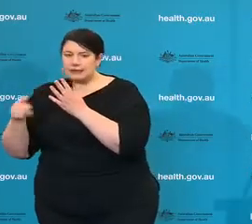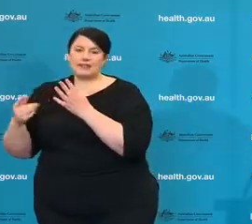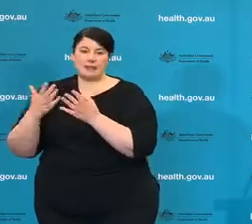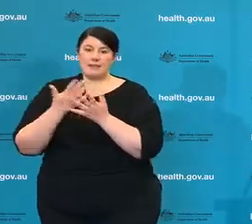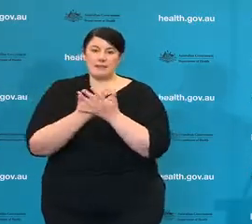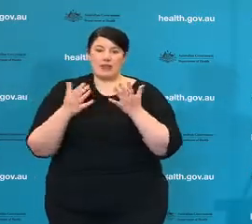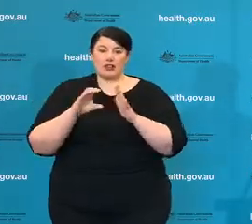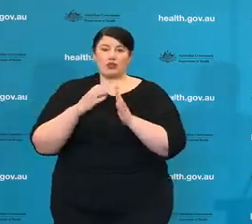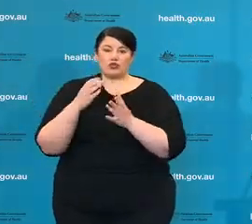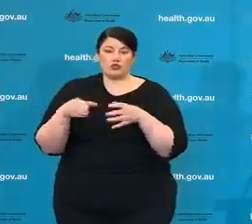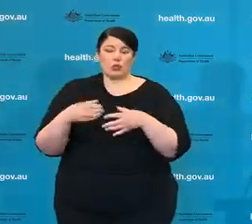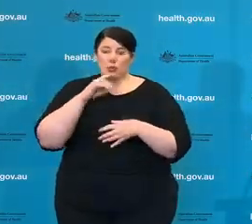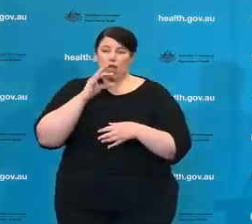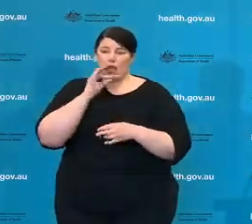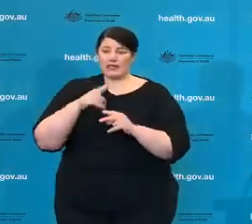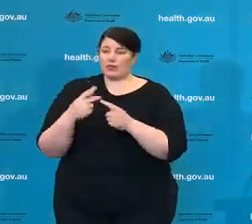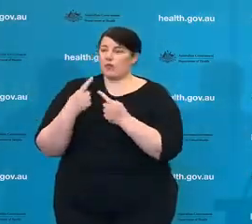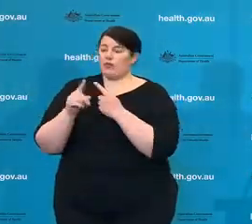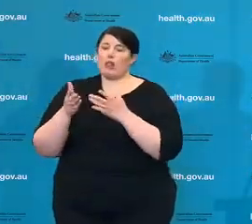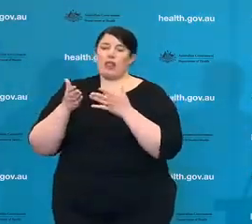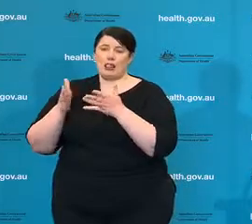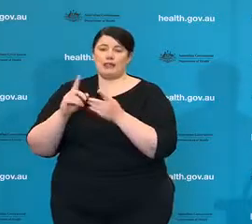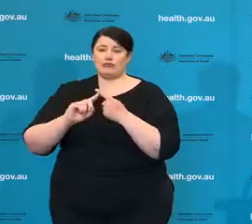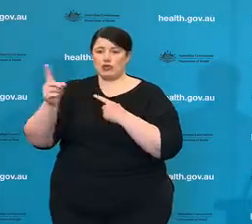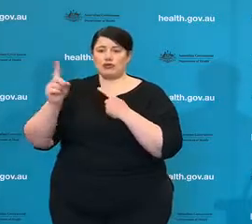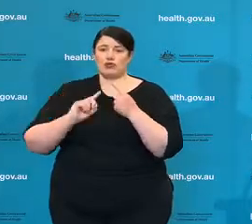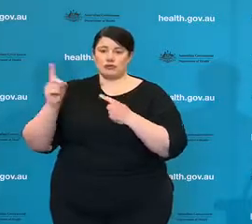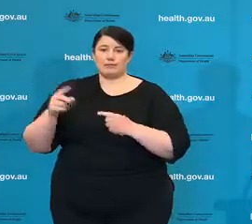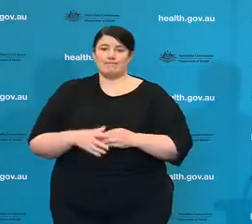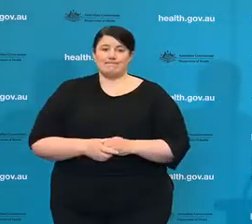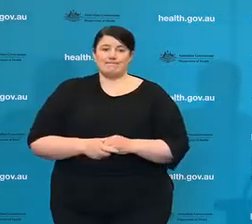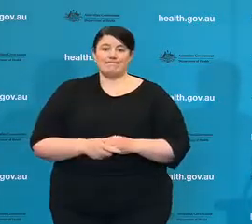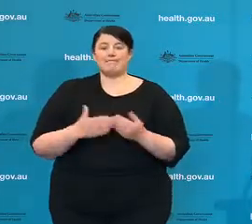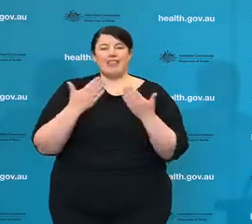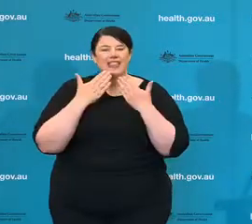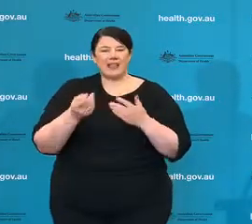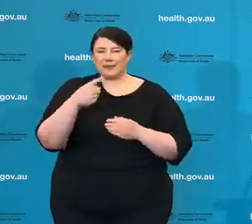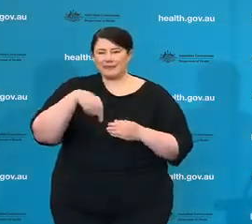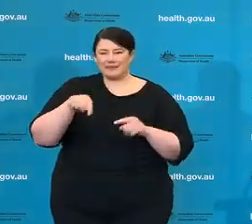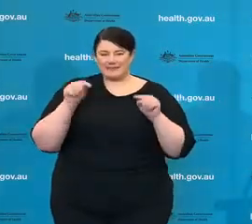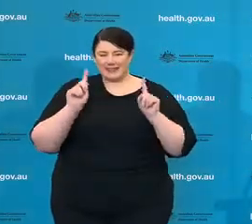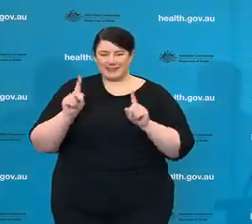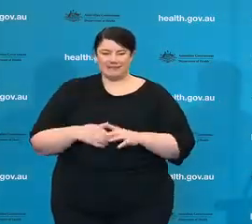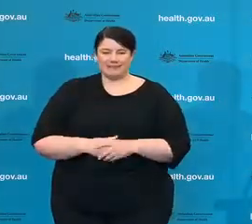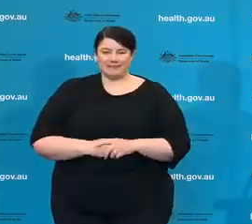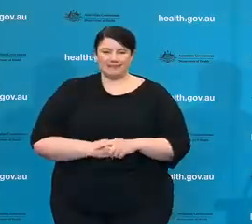for exemptions. Okay, thank you all very much.